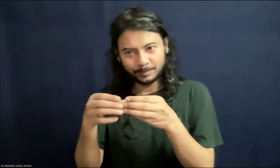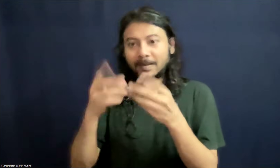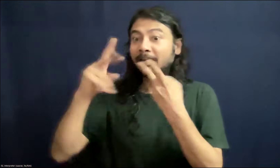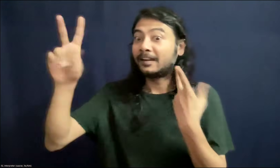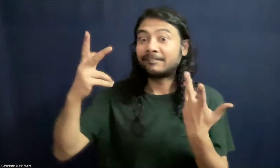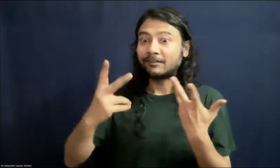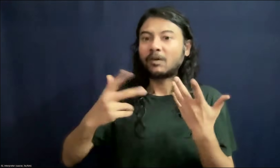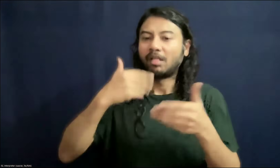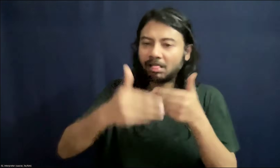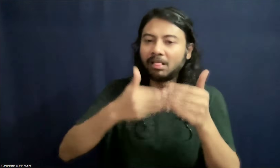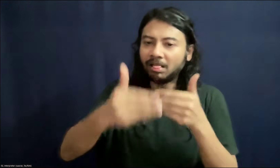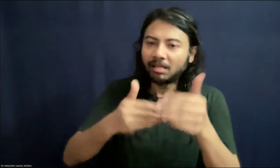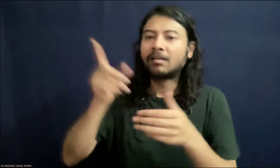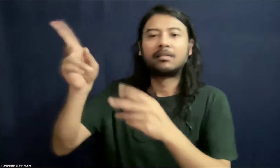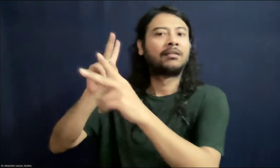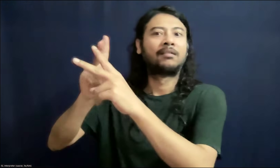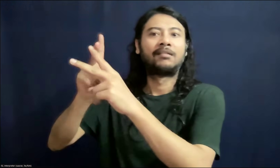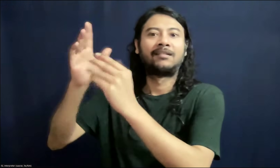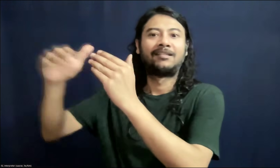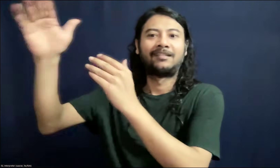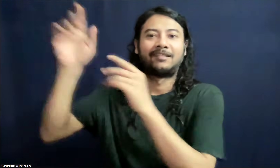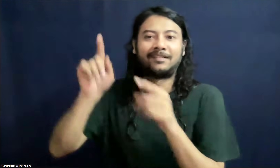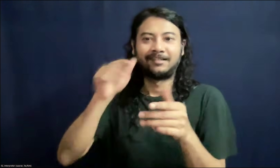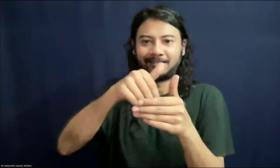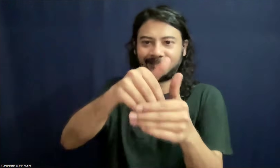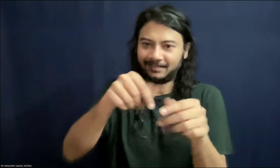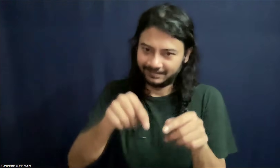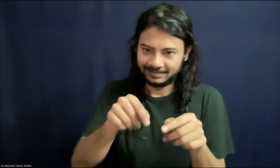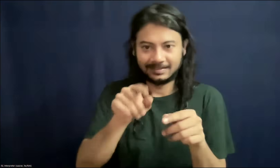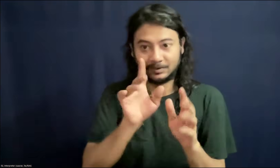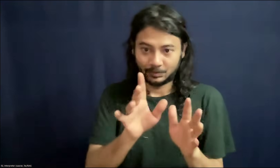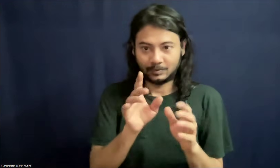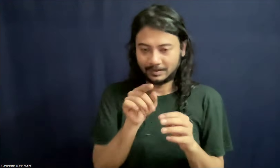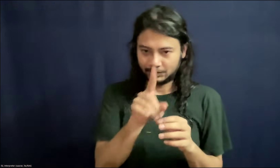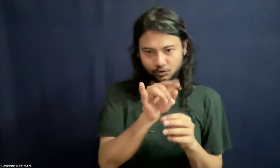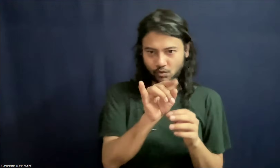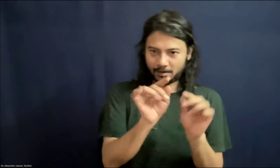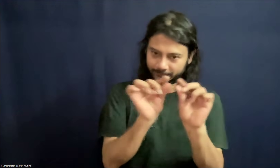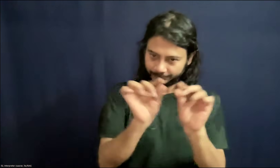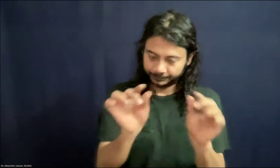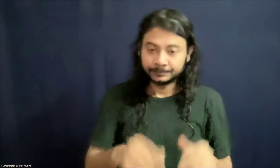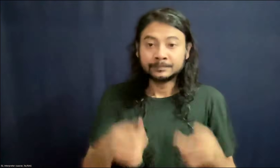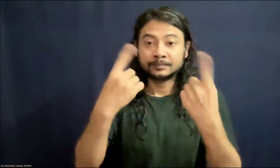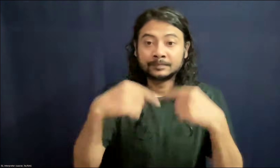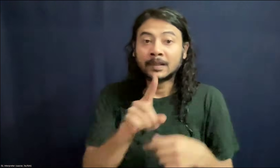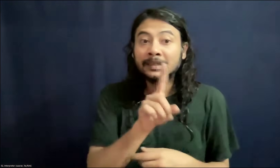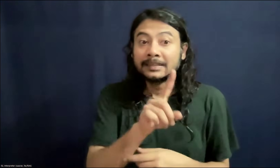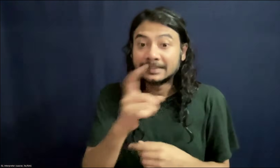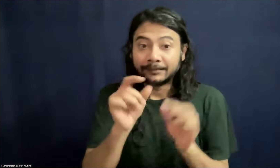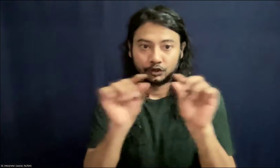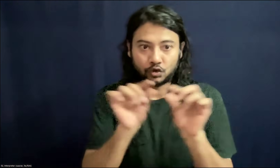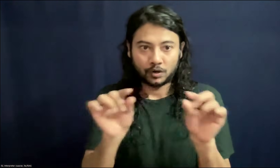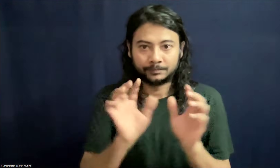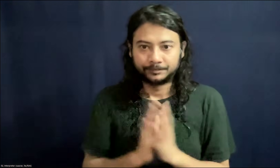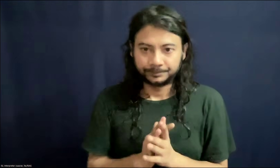So now Krishna is saying that there is someone among, we have learned these two kind of people.